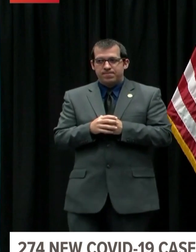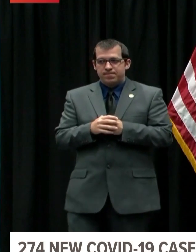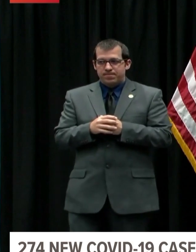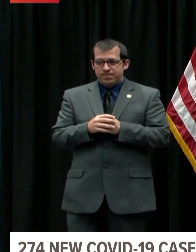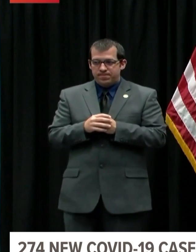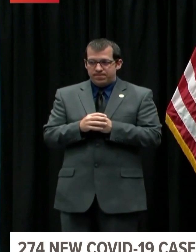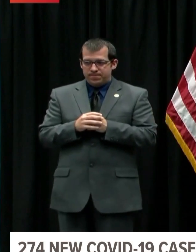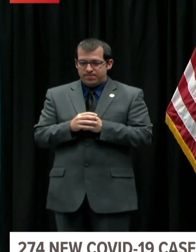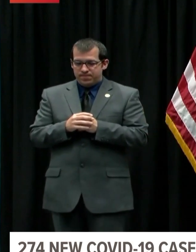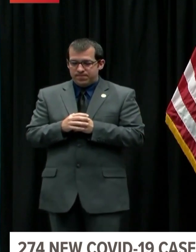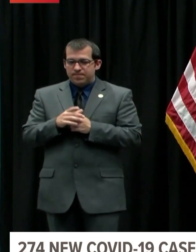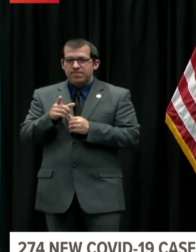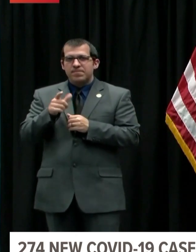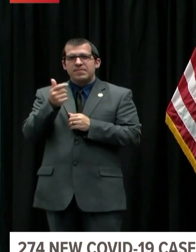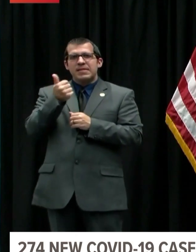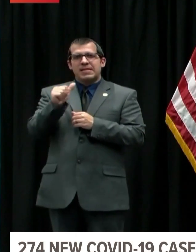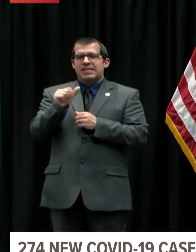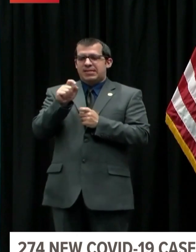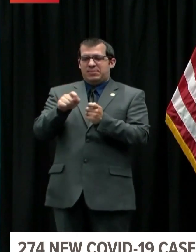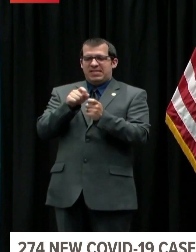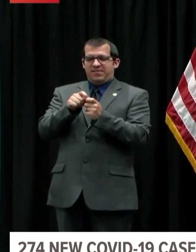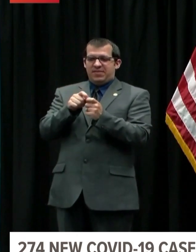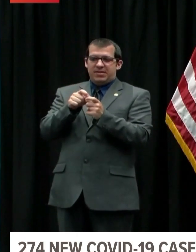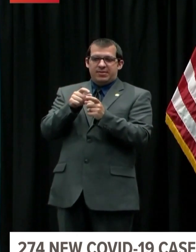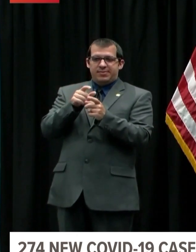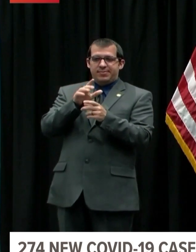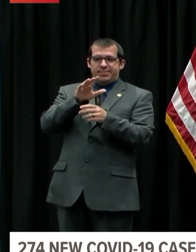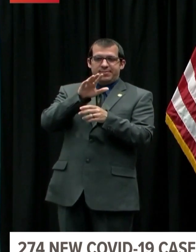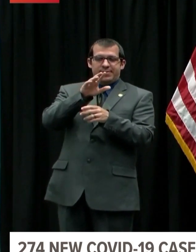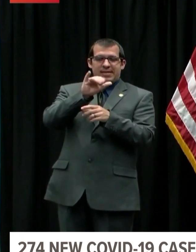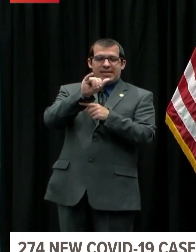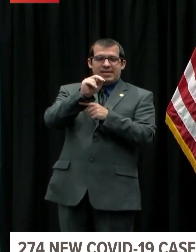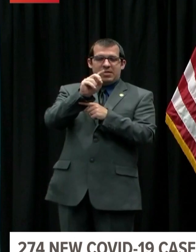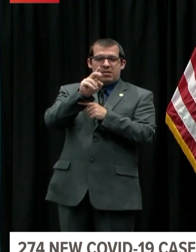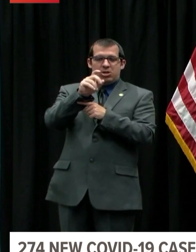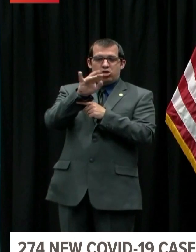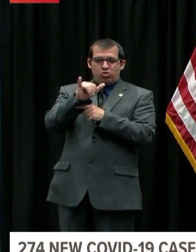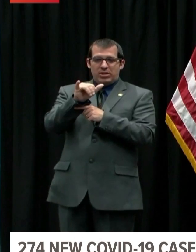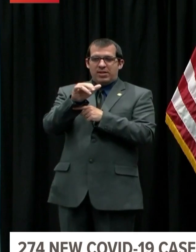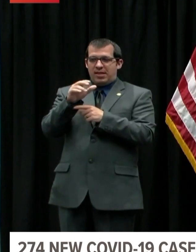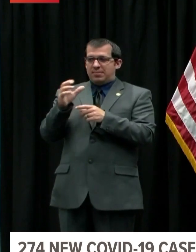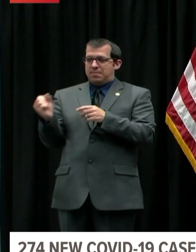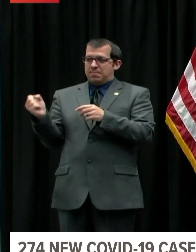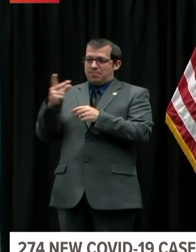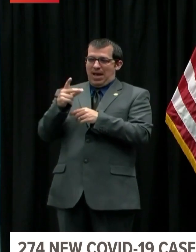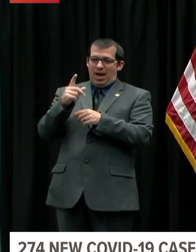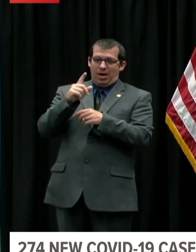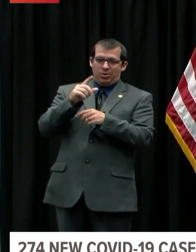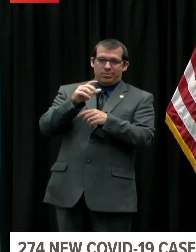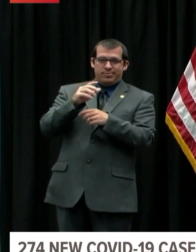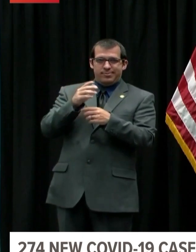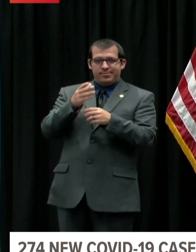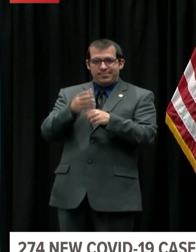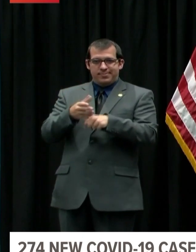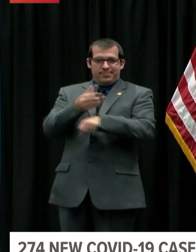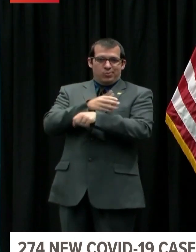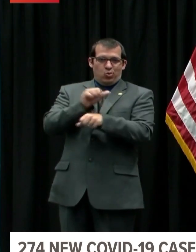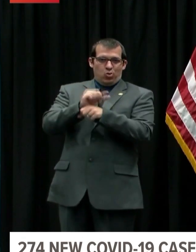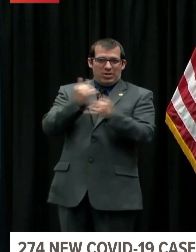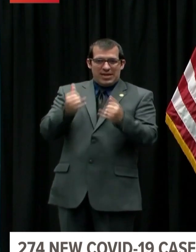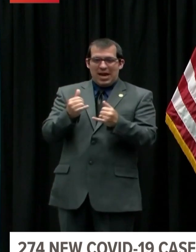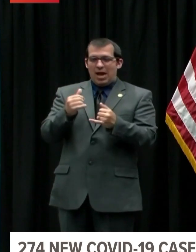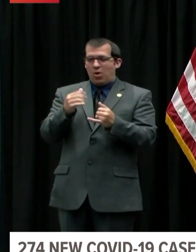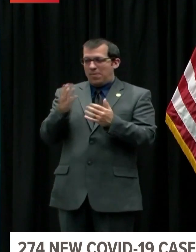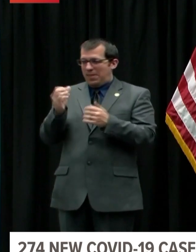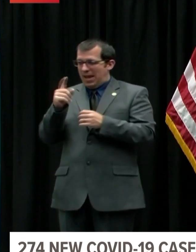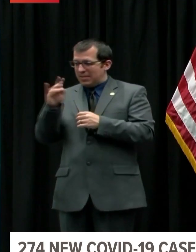Are there any specific industries that are bouncing back better in Arkansas? And then I guess too, and this is probably more for Mike here, do we have a